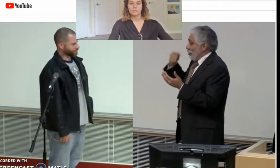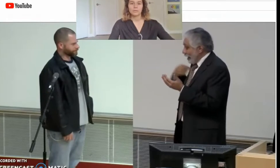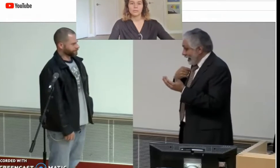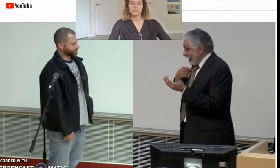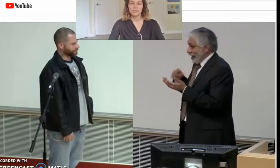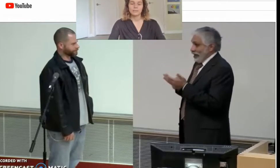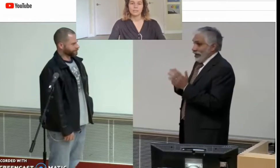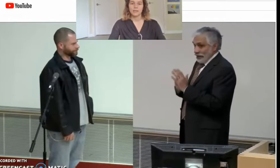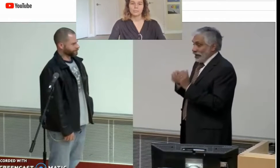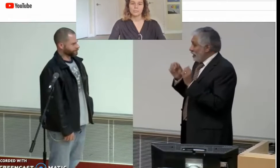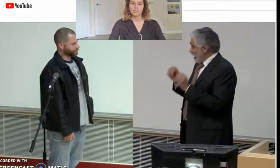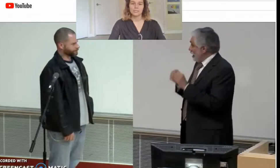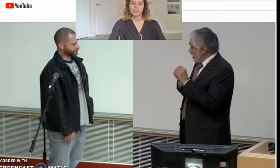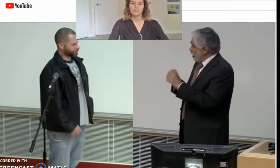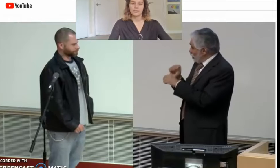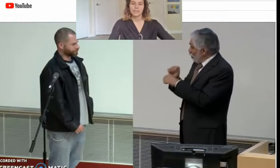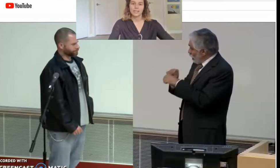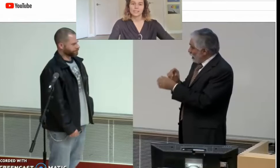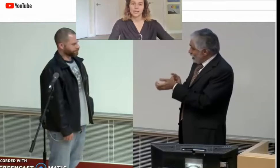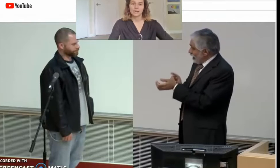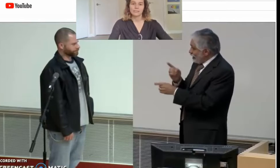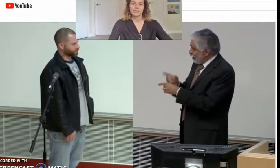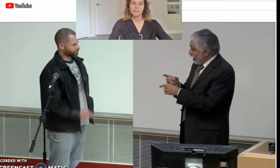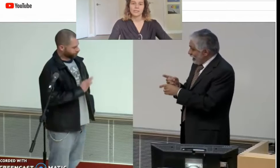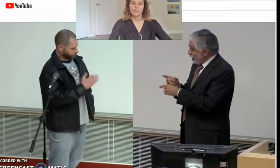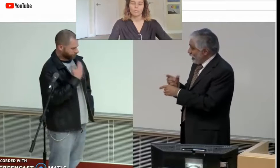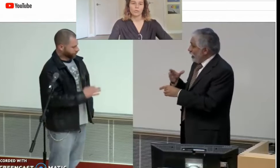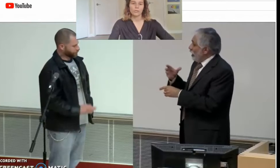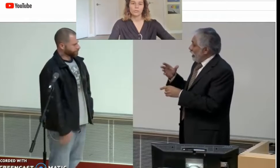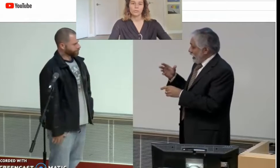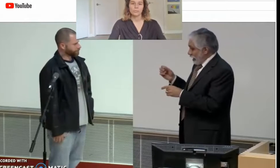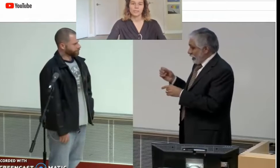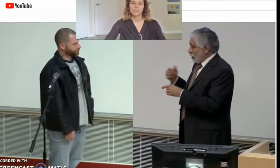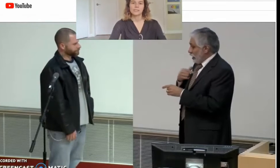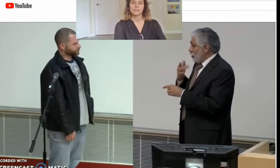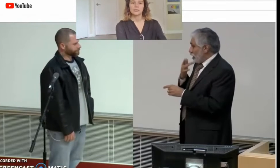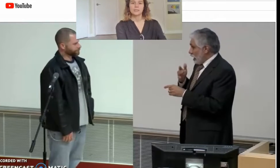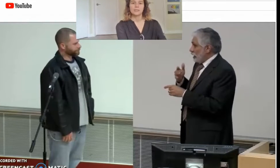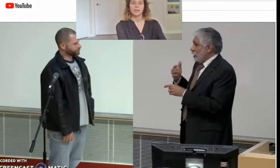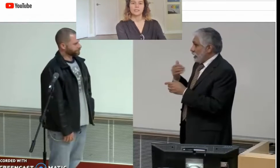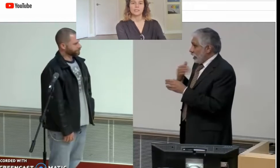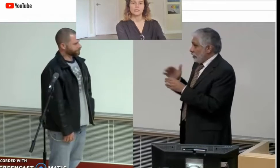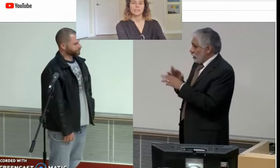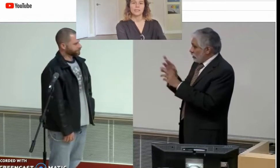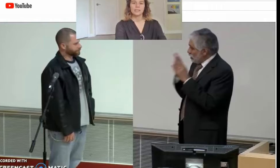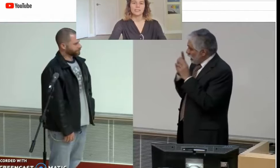when we're presented with the opportunity to communicate in sign language in a workplace, doctor, it's lucky to